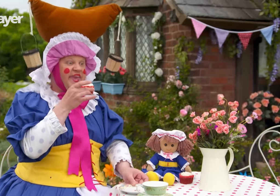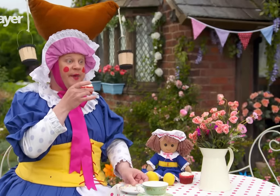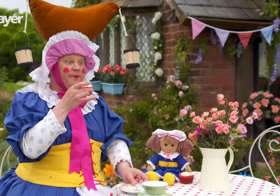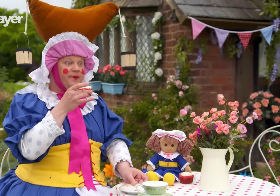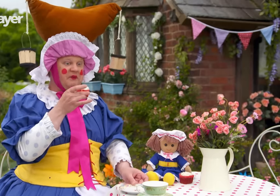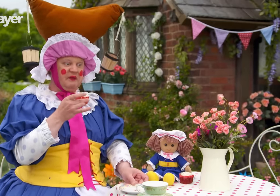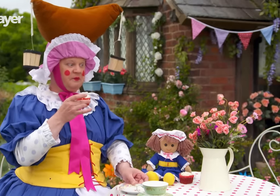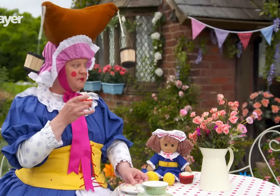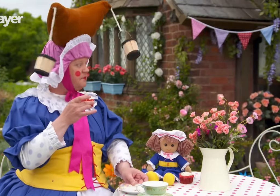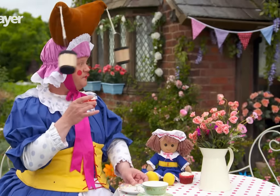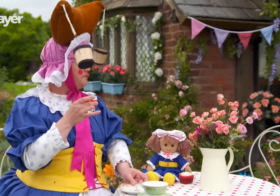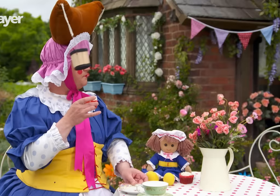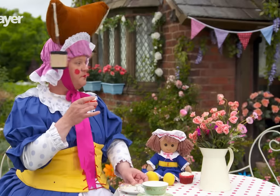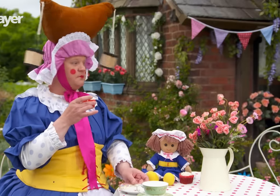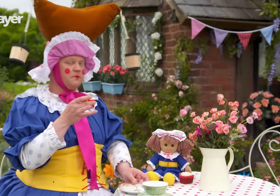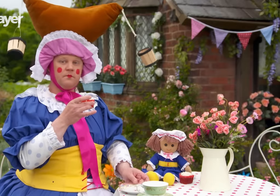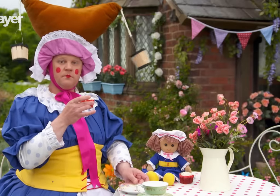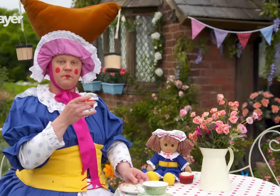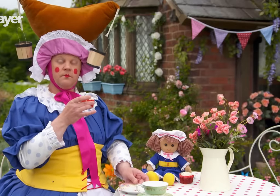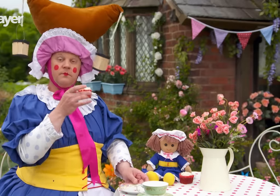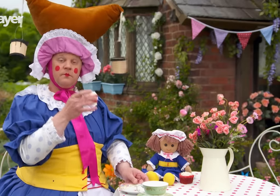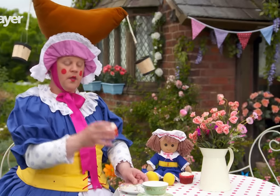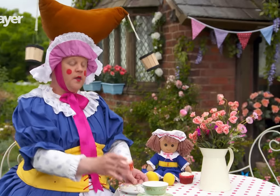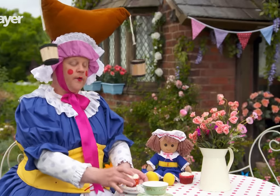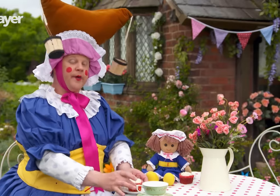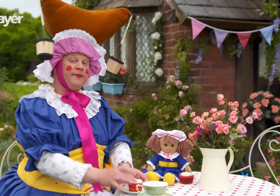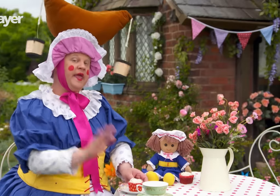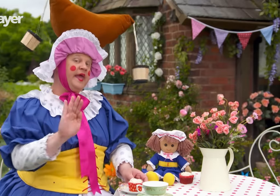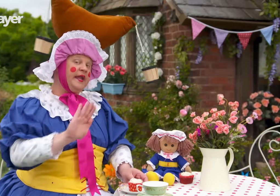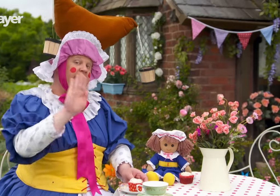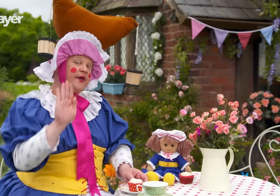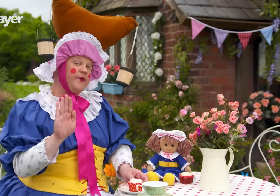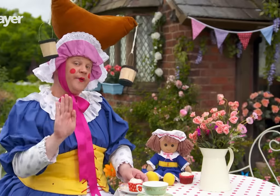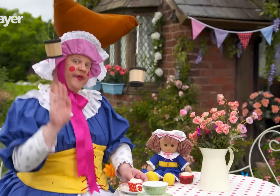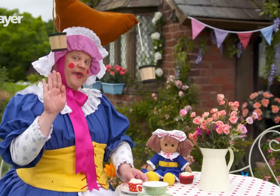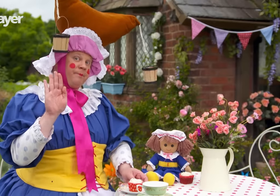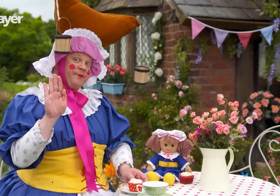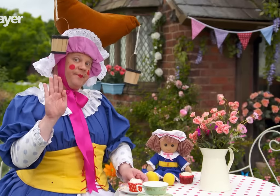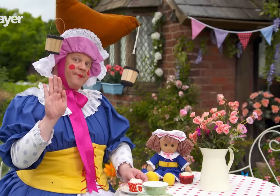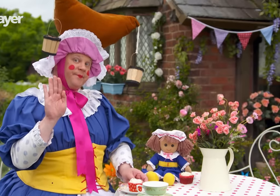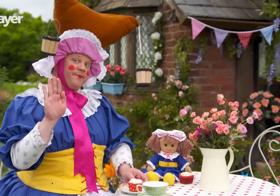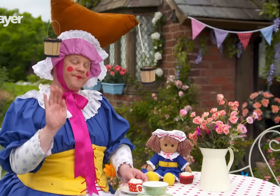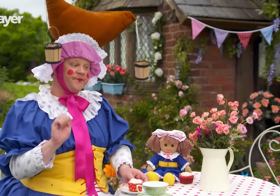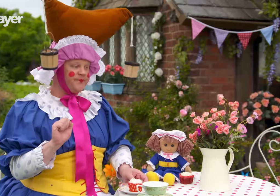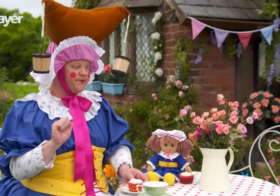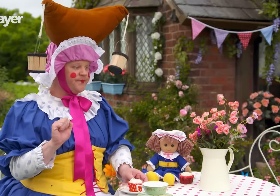Yep. Hello, Aunt Polly. Hello. Are you okay, Aunt